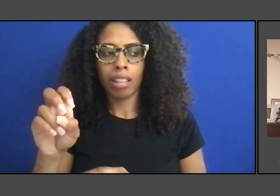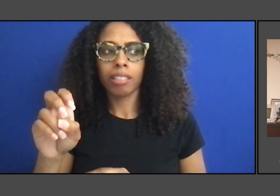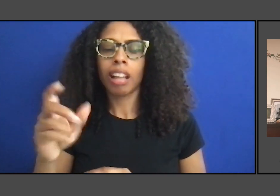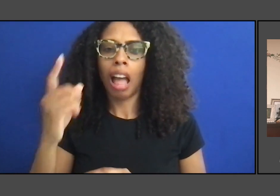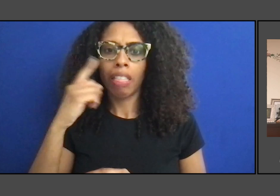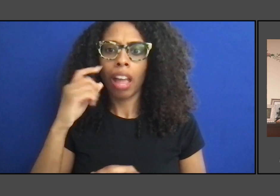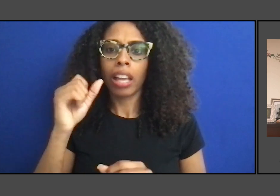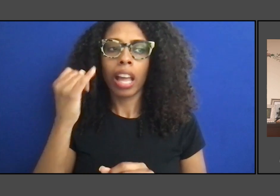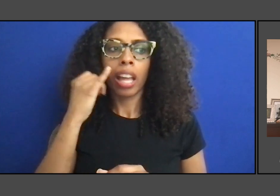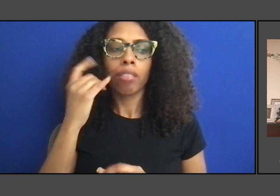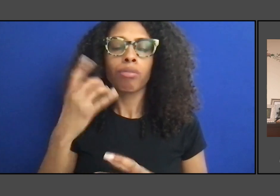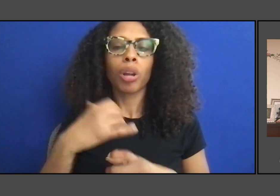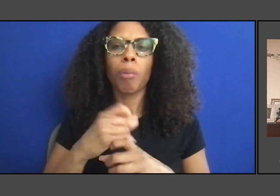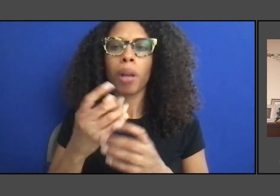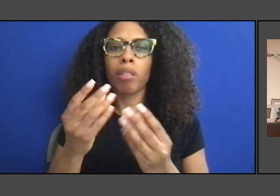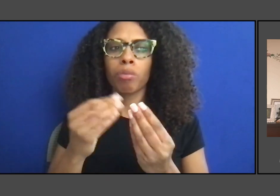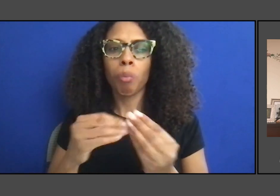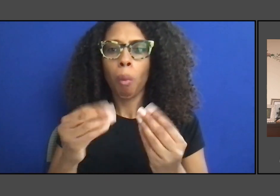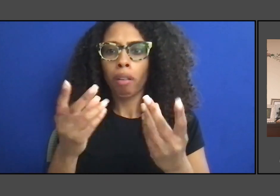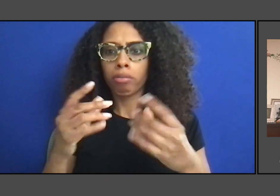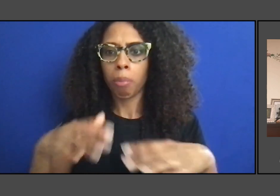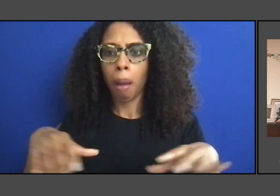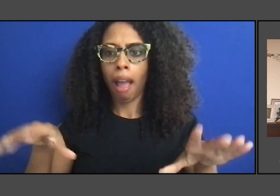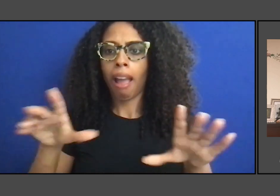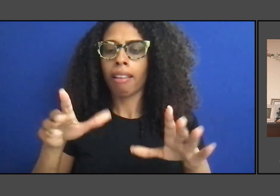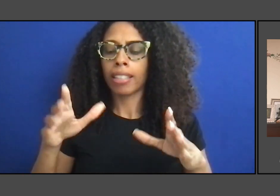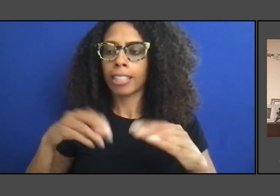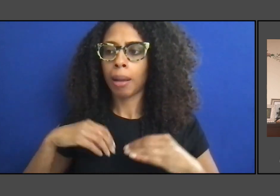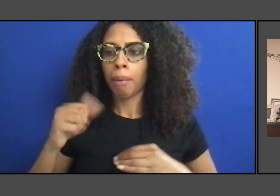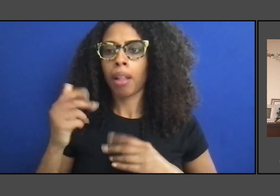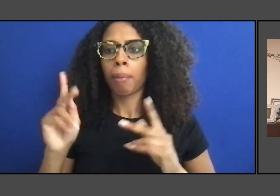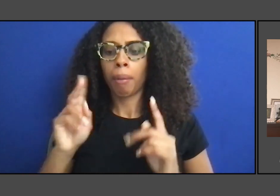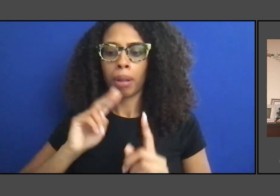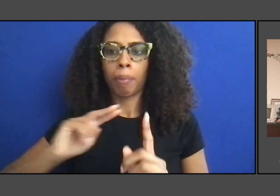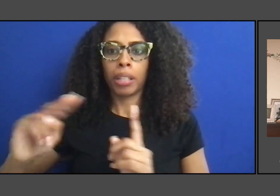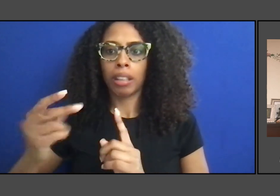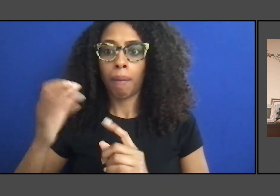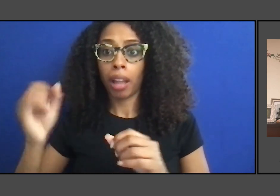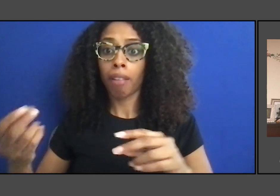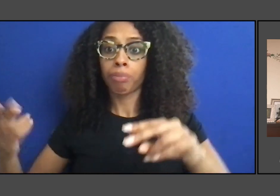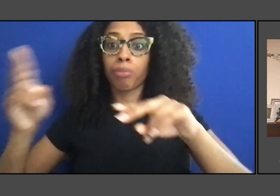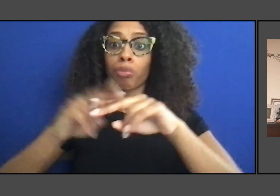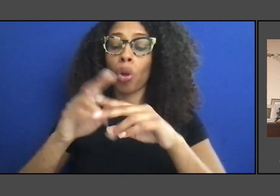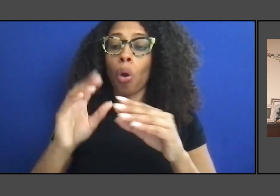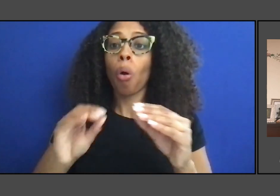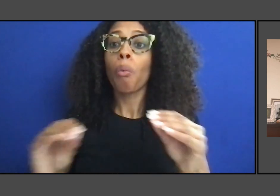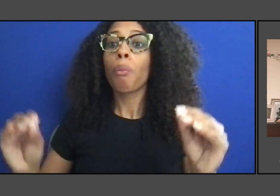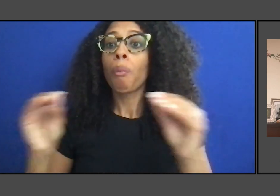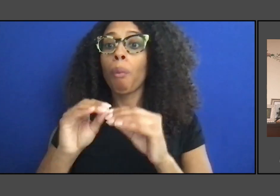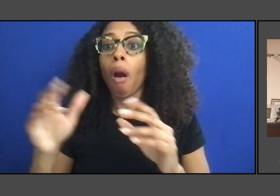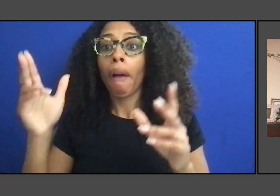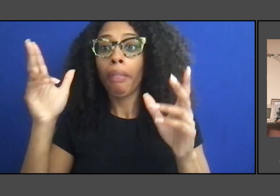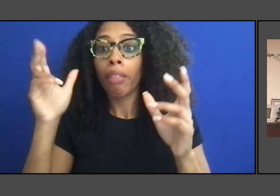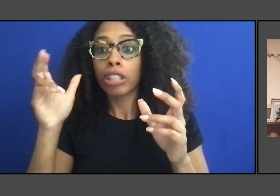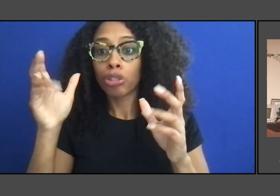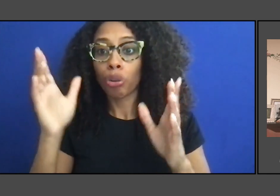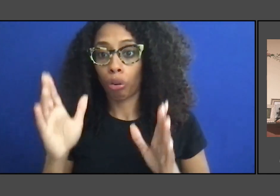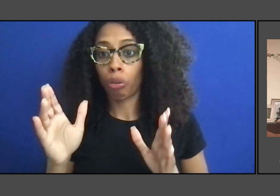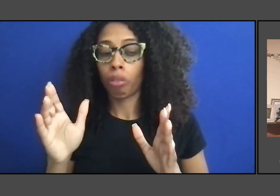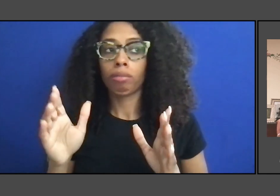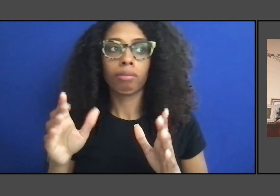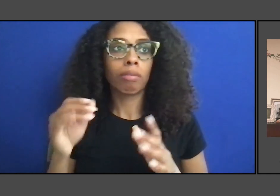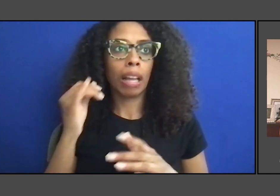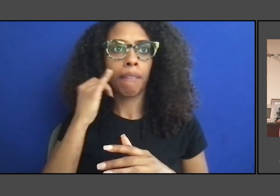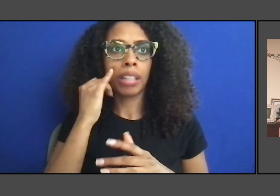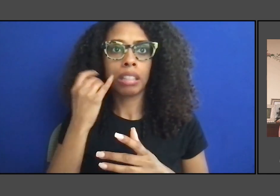We're still using the same technology, as far as classic jazz, traditional jazz, whatever you want to call it, even modern jazz